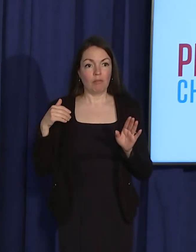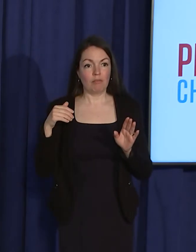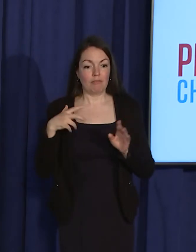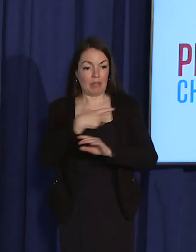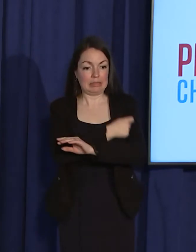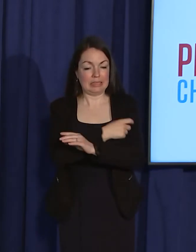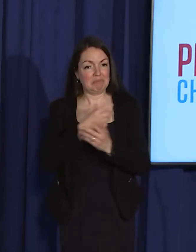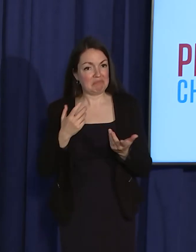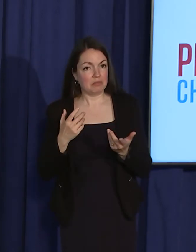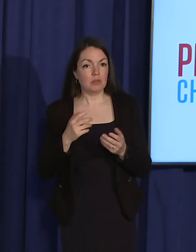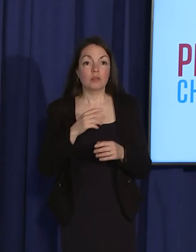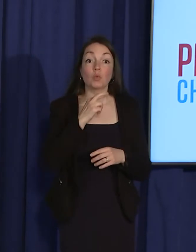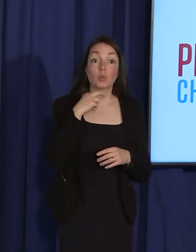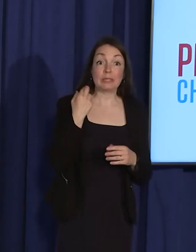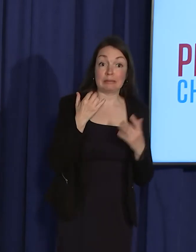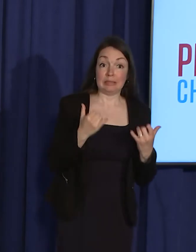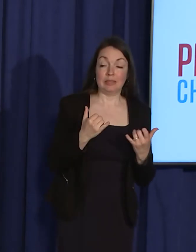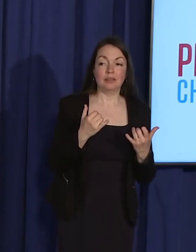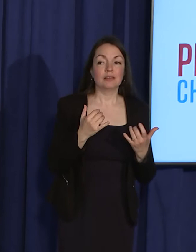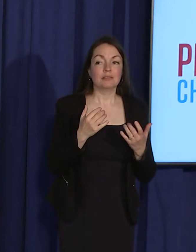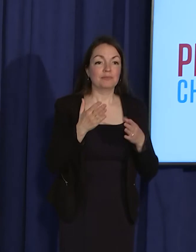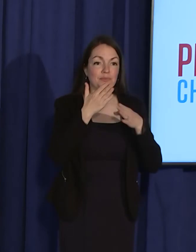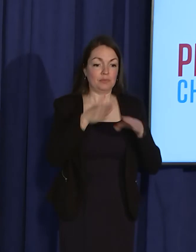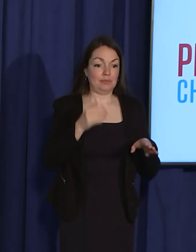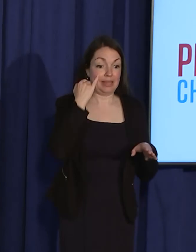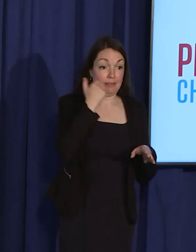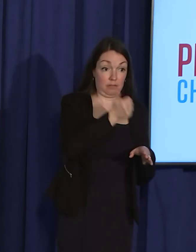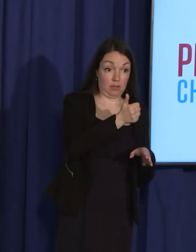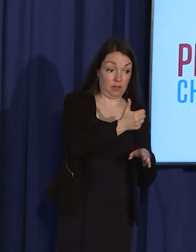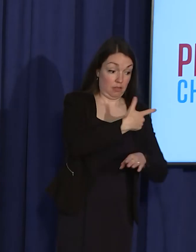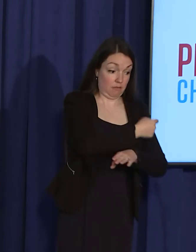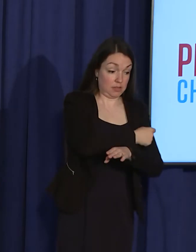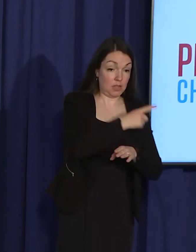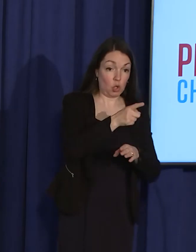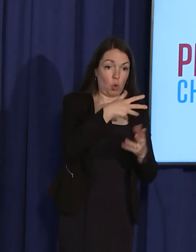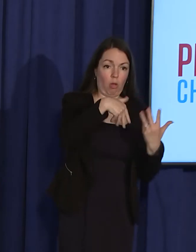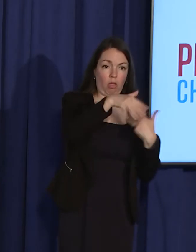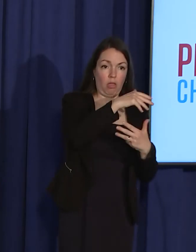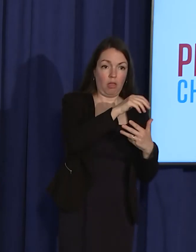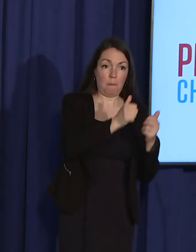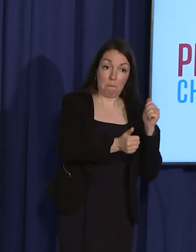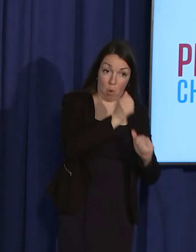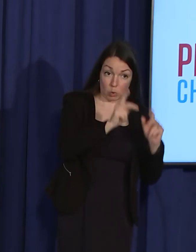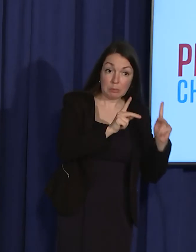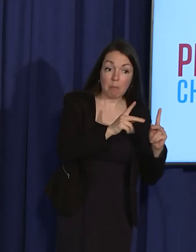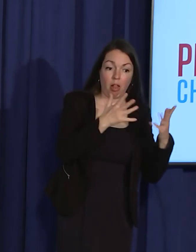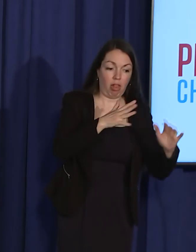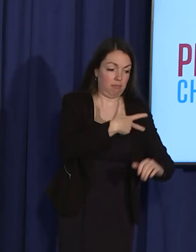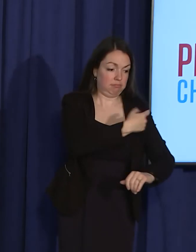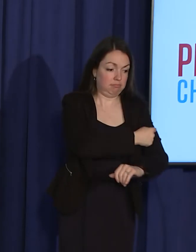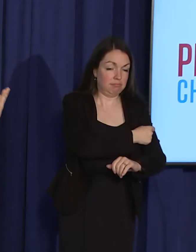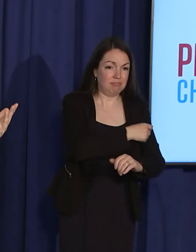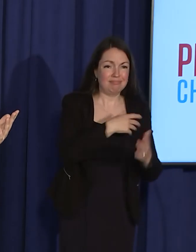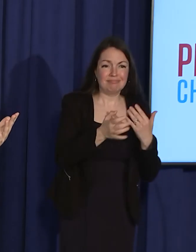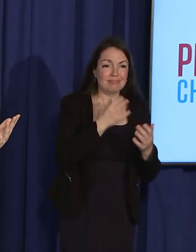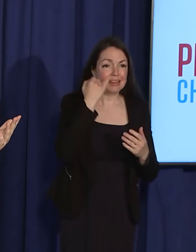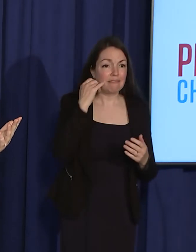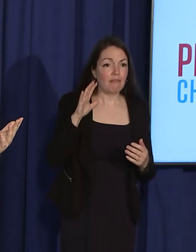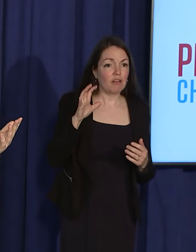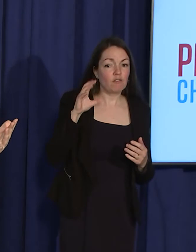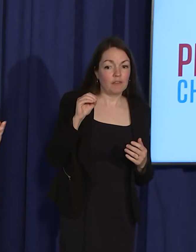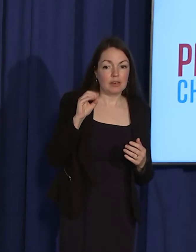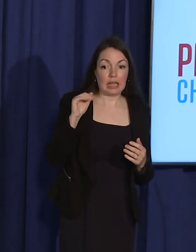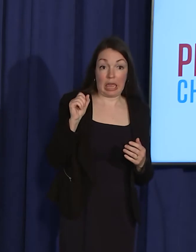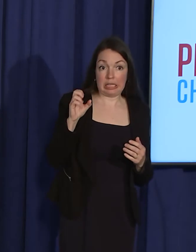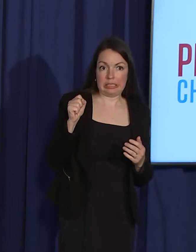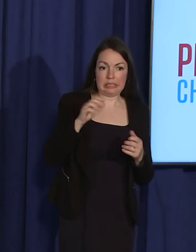this point is split. If you yourself are vaccinated and you're in a setting where most people are vaccinated, even if there's 550 cases a